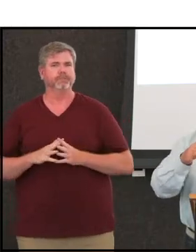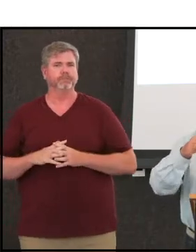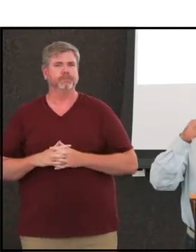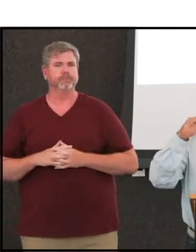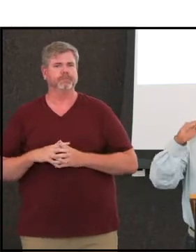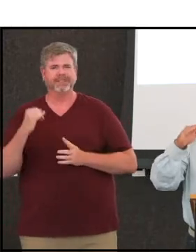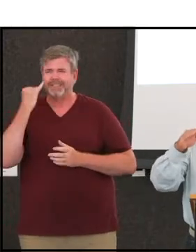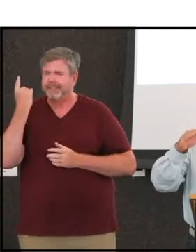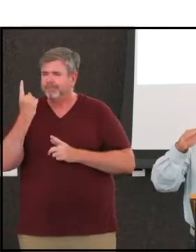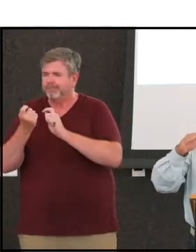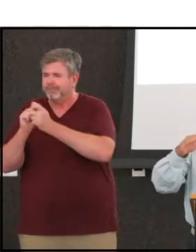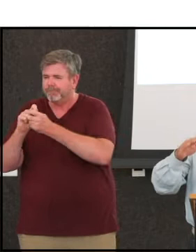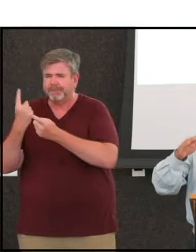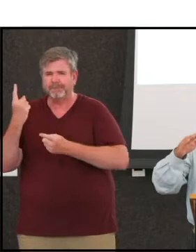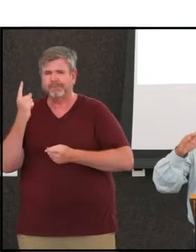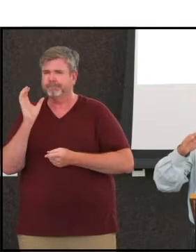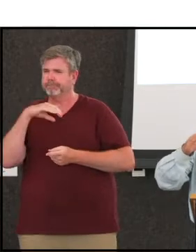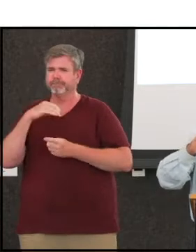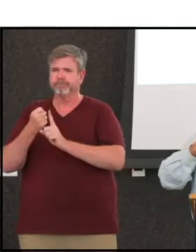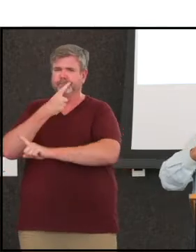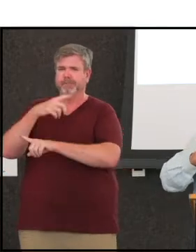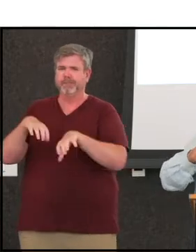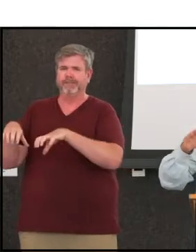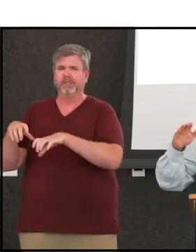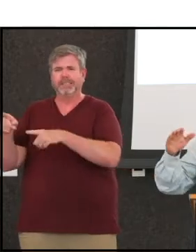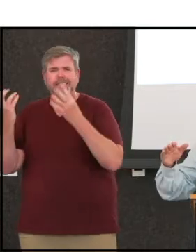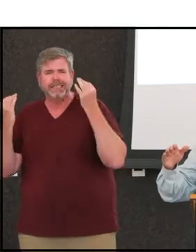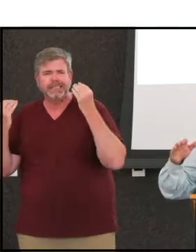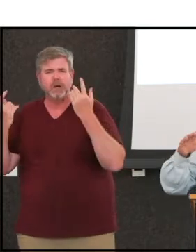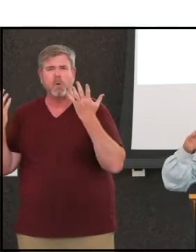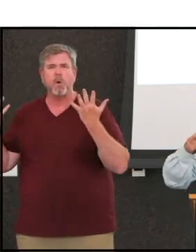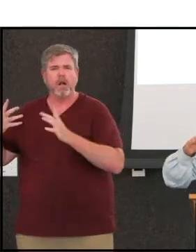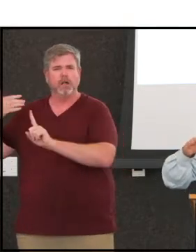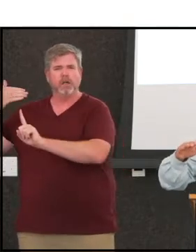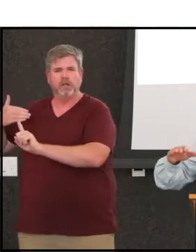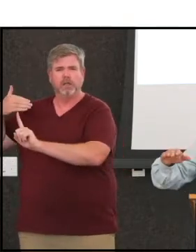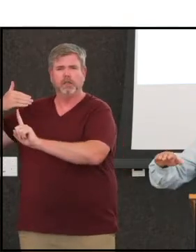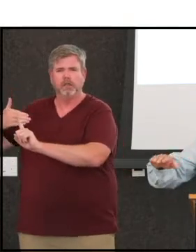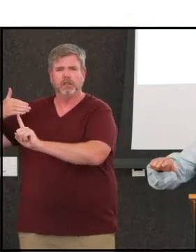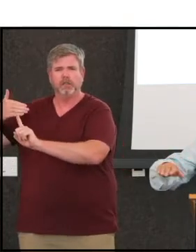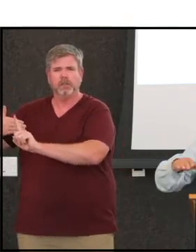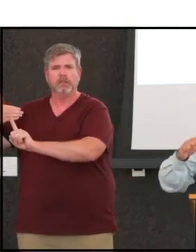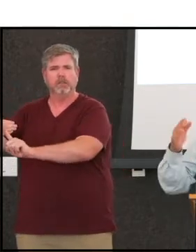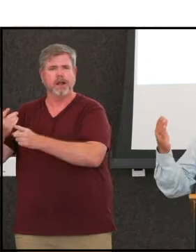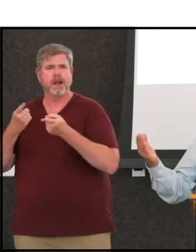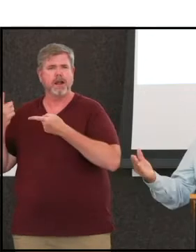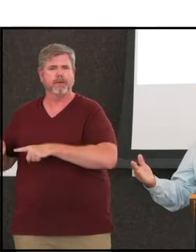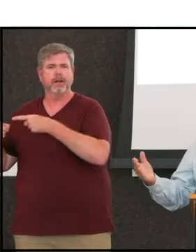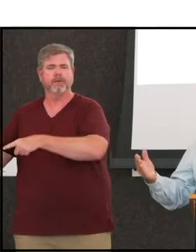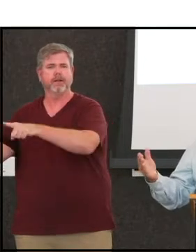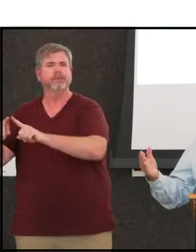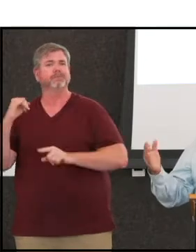If you think about them as being alone, isolated, depressed, and then there is a sudden change